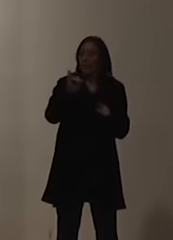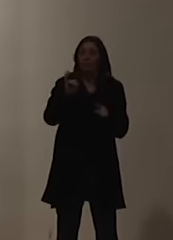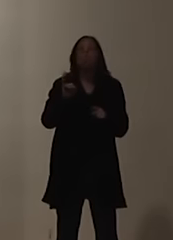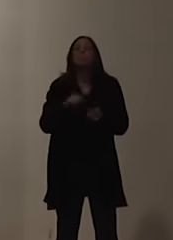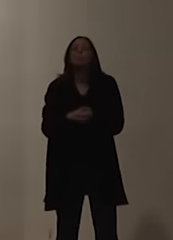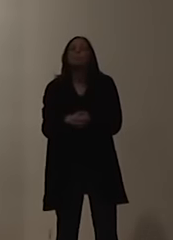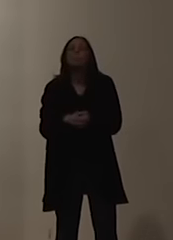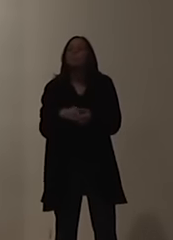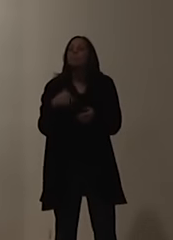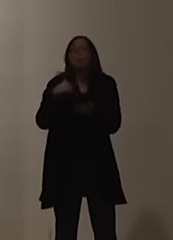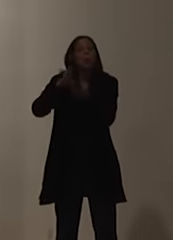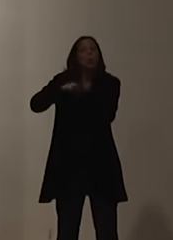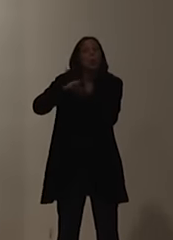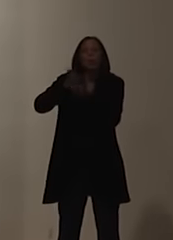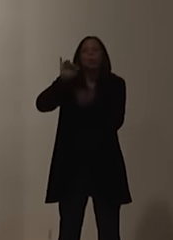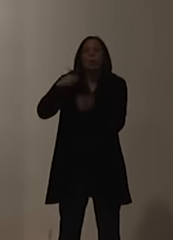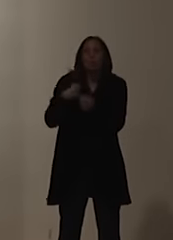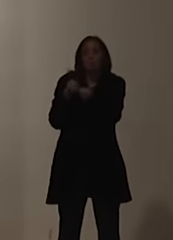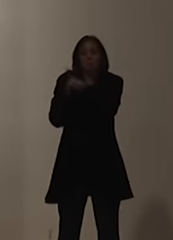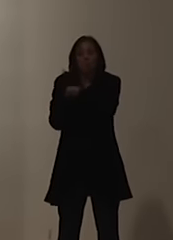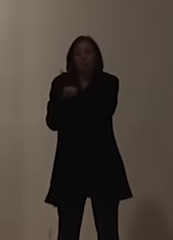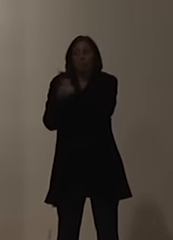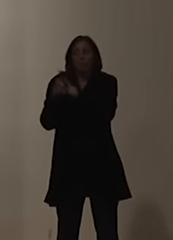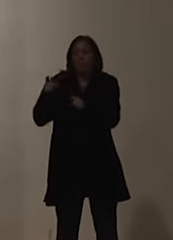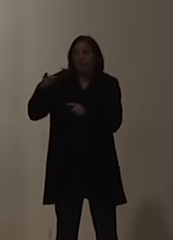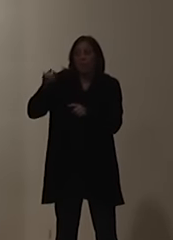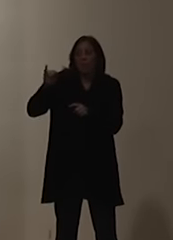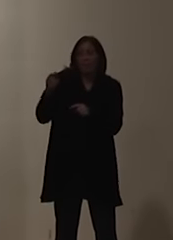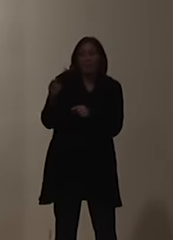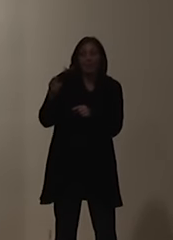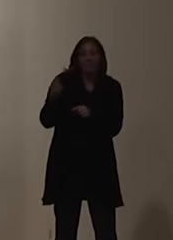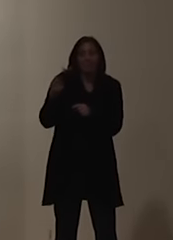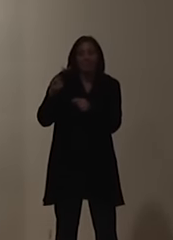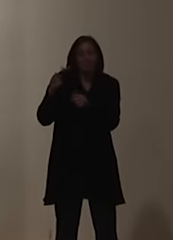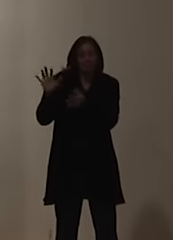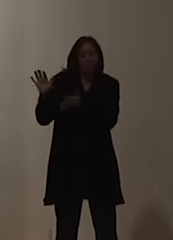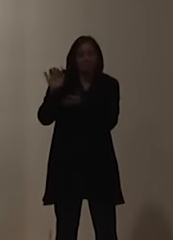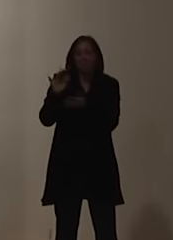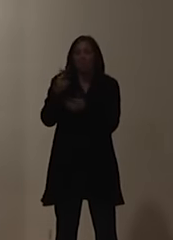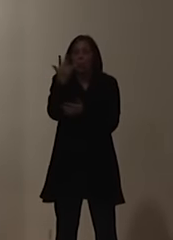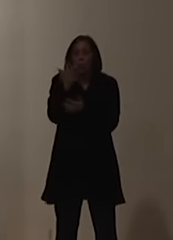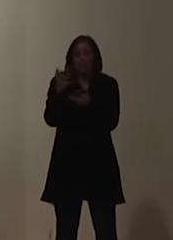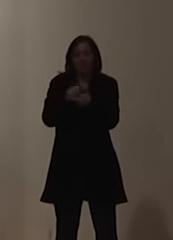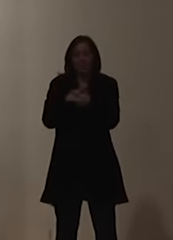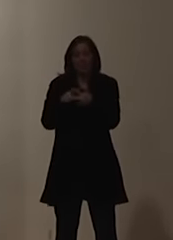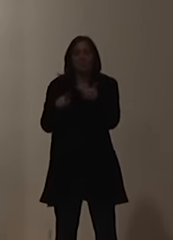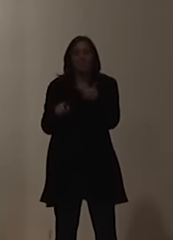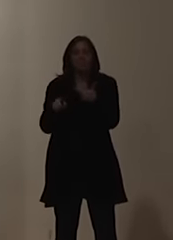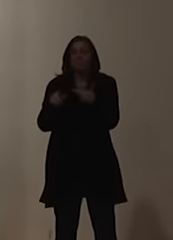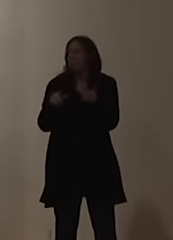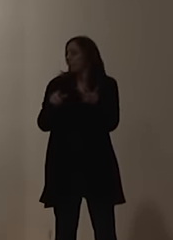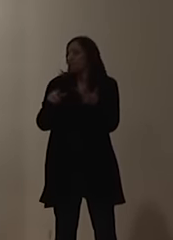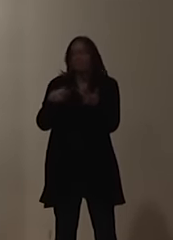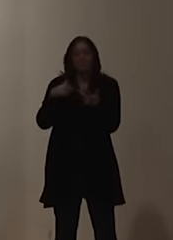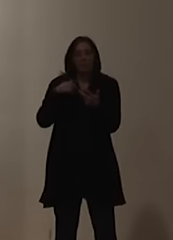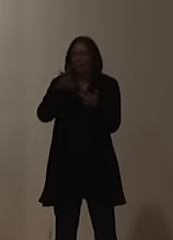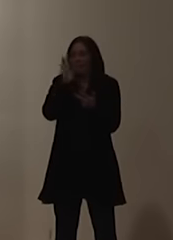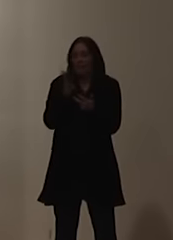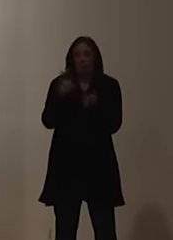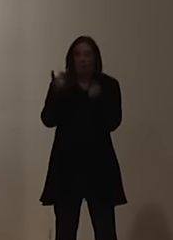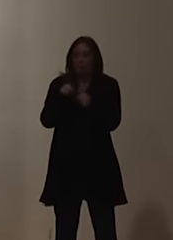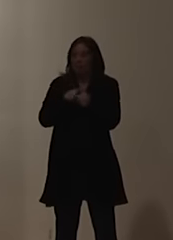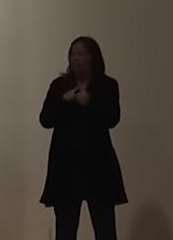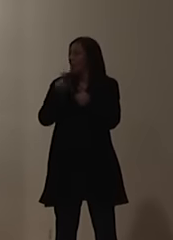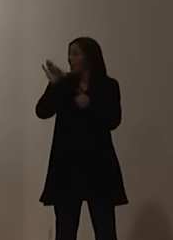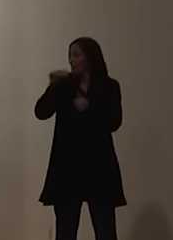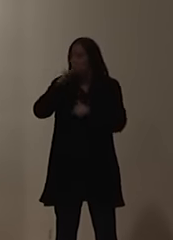BU supported Partners in Health, that these are the three things that didn't happen, never happen after emergency. You don't build the health systems. There's